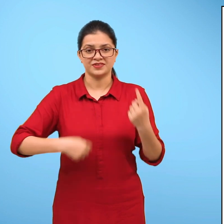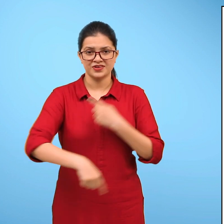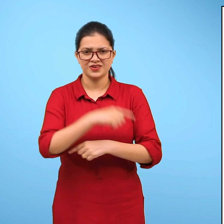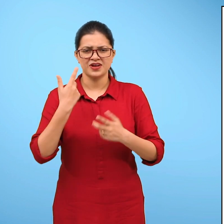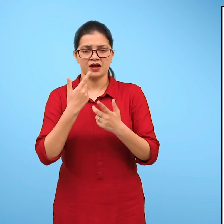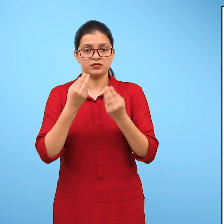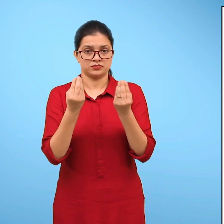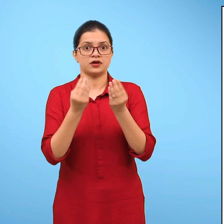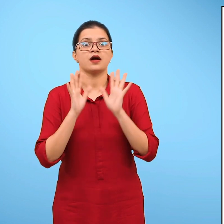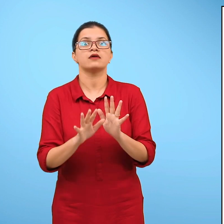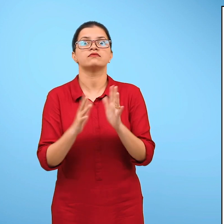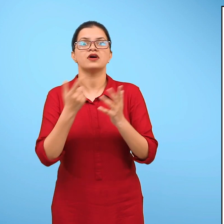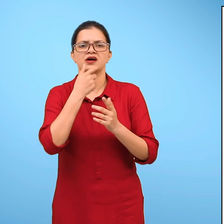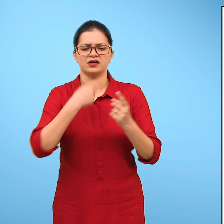Let us learn about some of them.